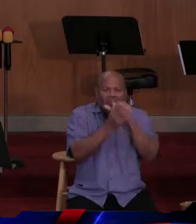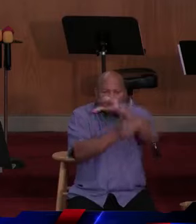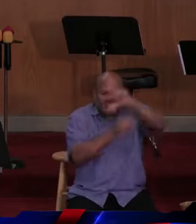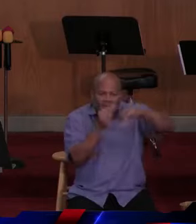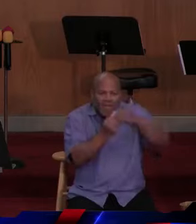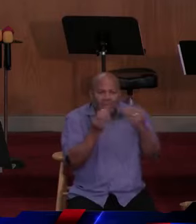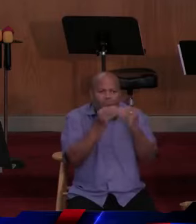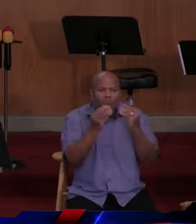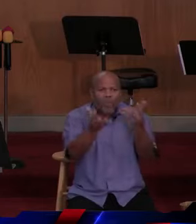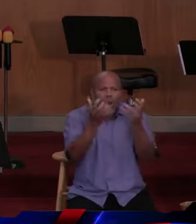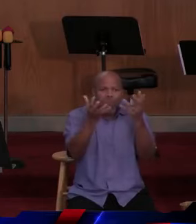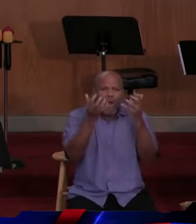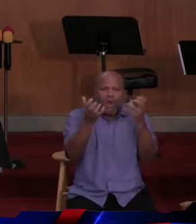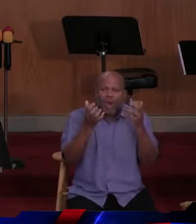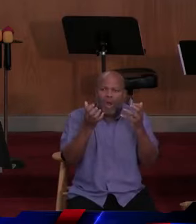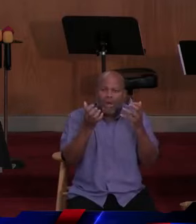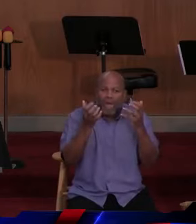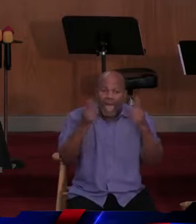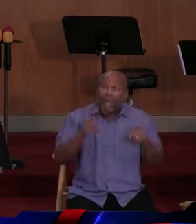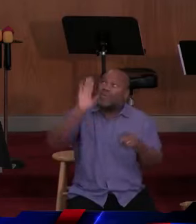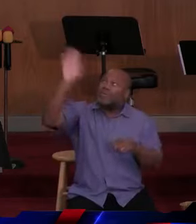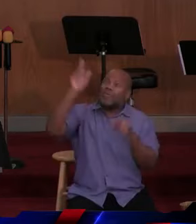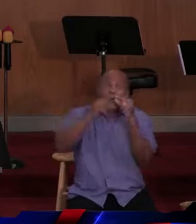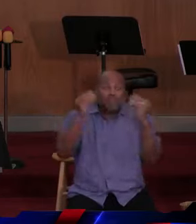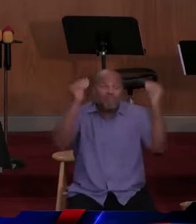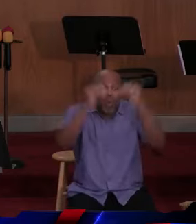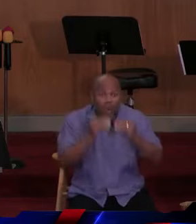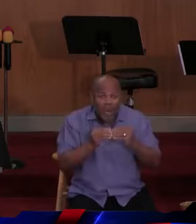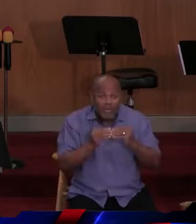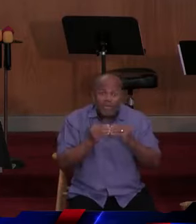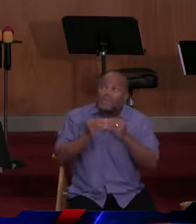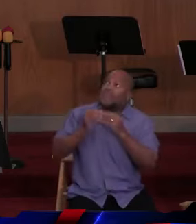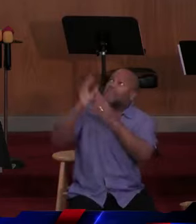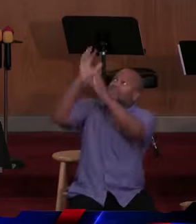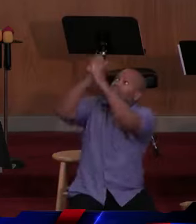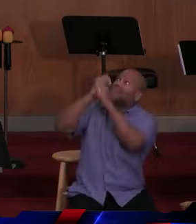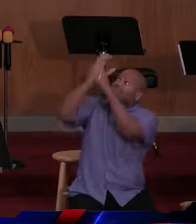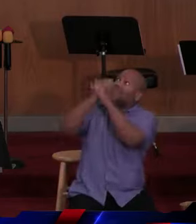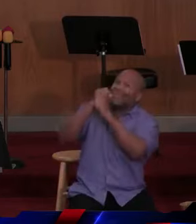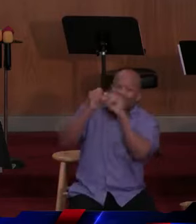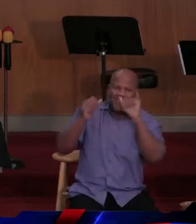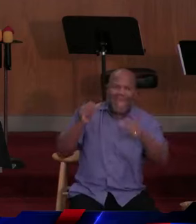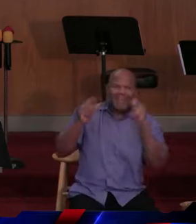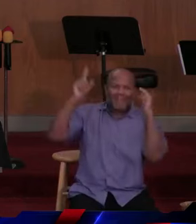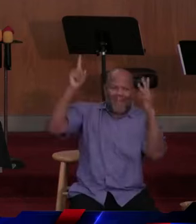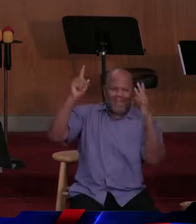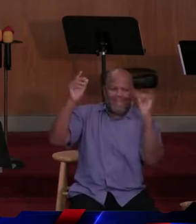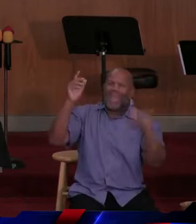I said, the more we receive of the word of God, the more we want the God of that word.